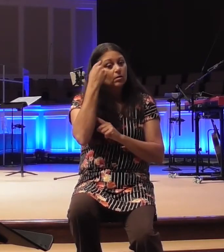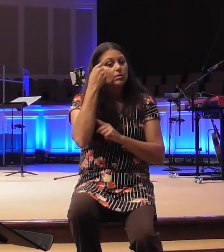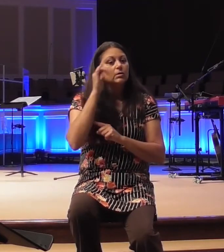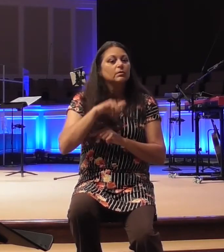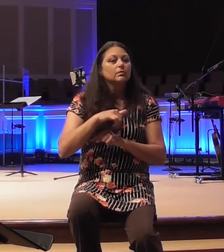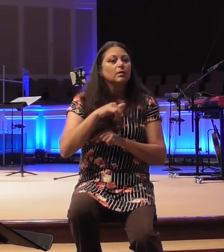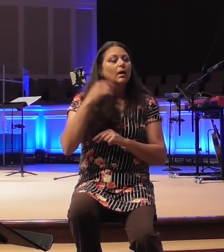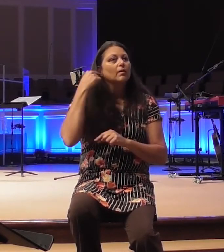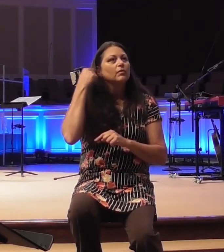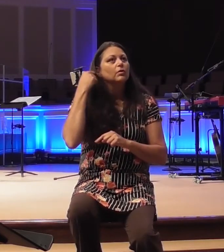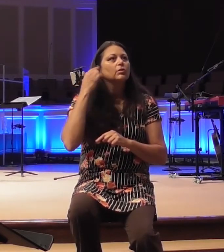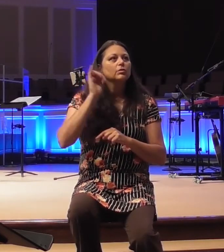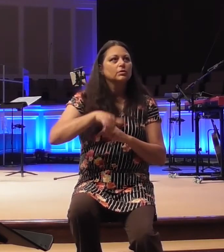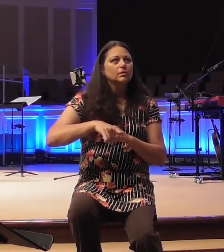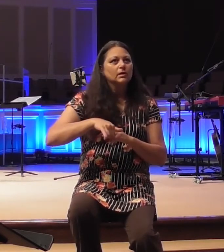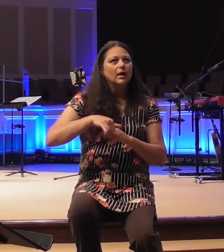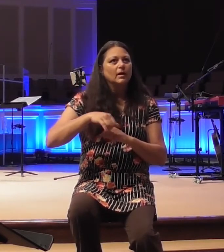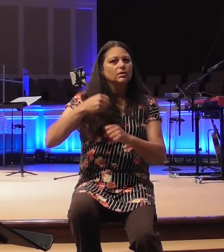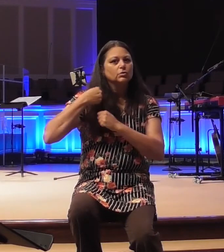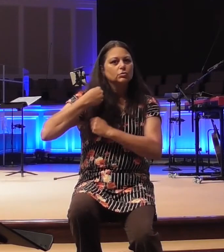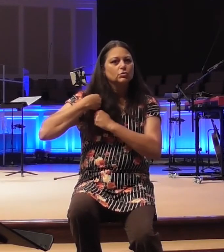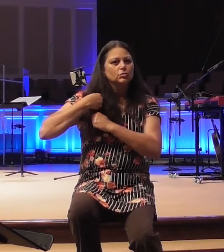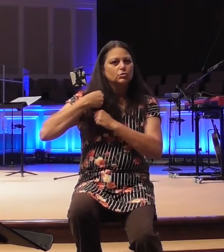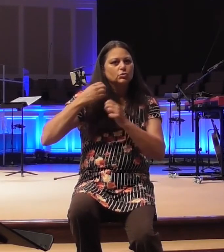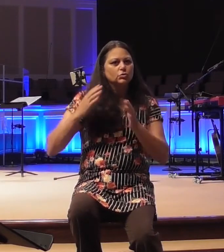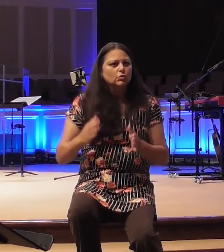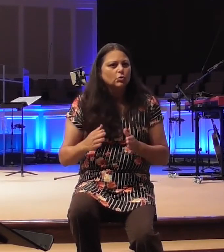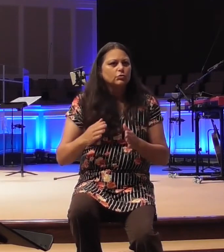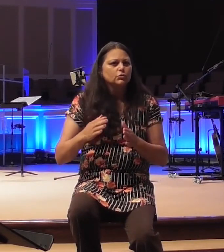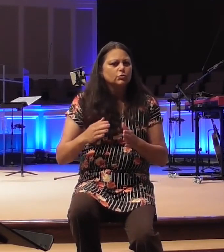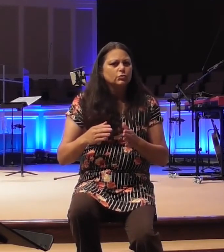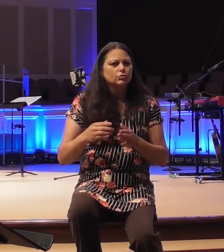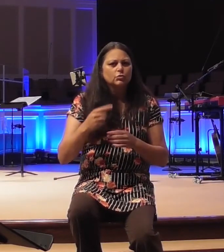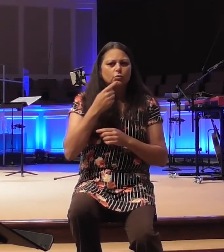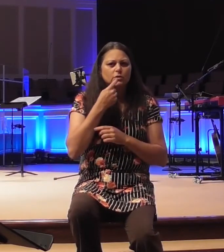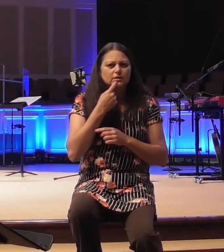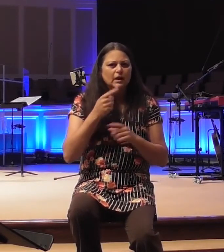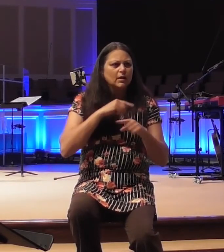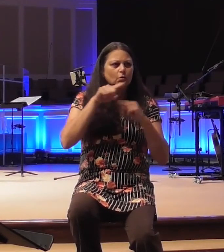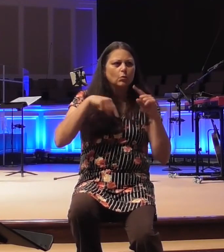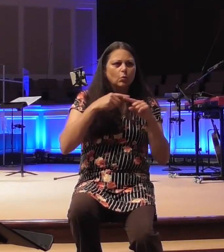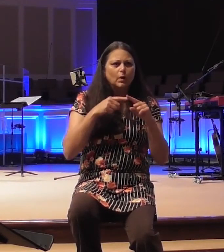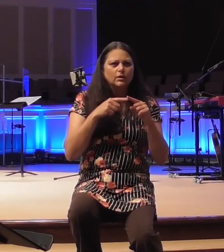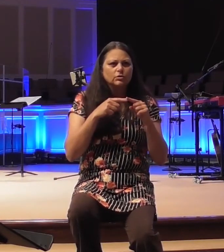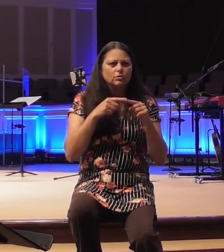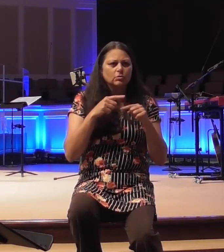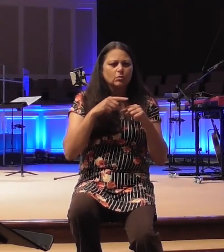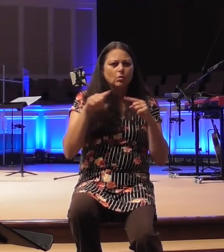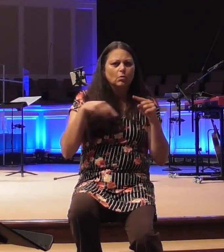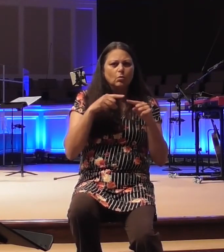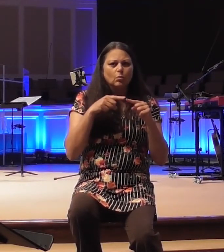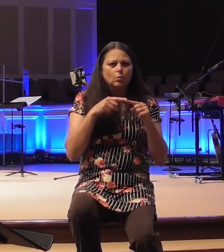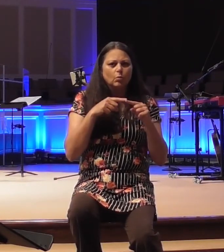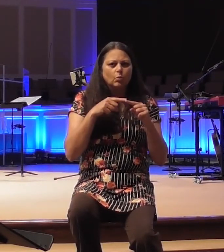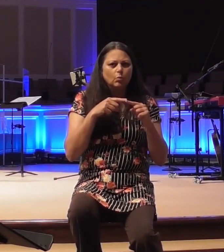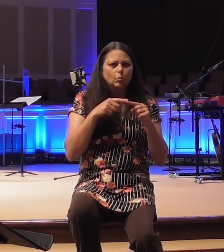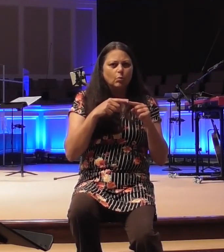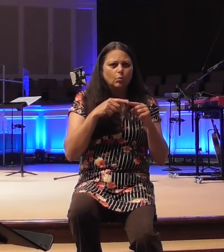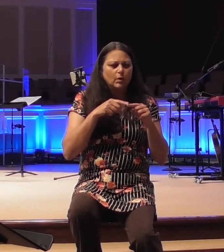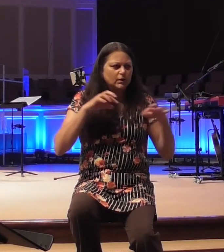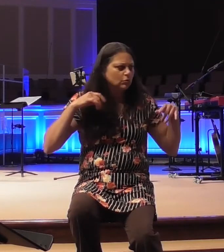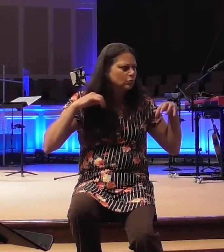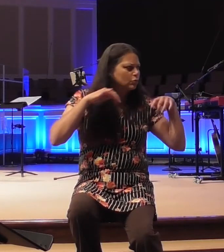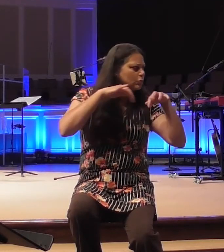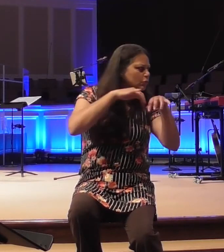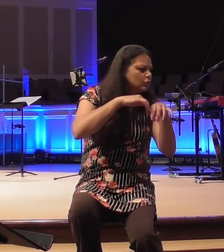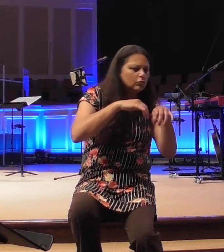fog of war, when the bullets are flying and there's confusion everywhere and you're struggling with who's in charge of what chain of command and you're trying to figure out